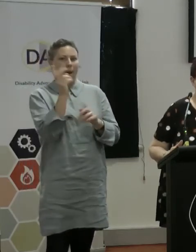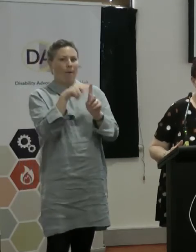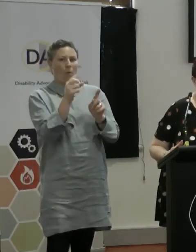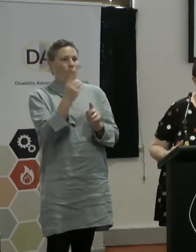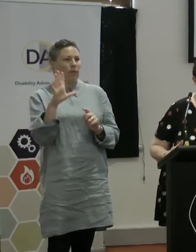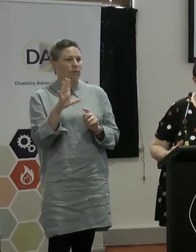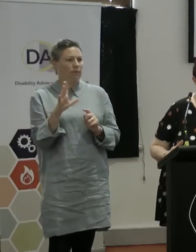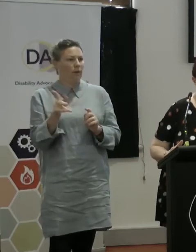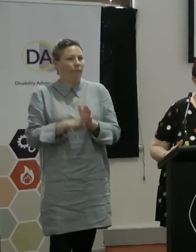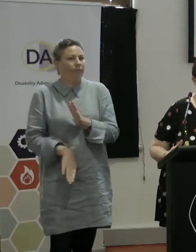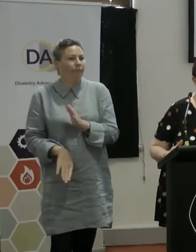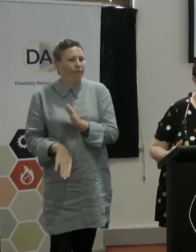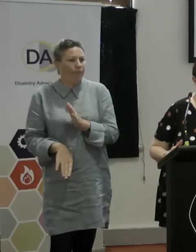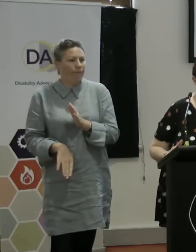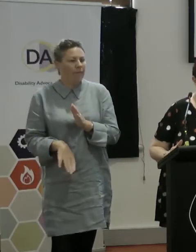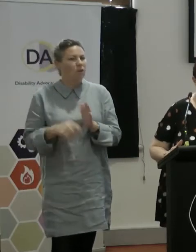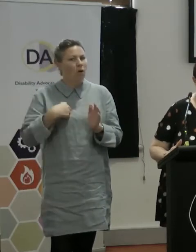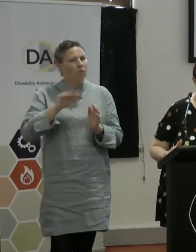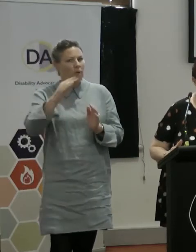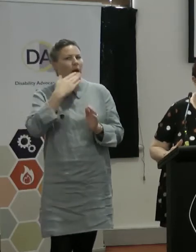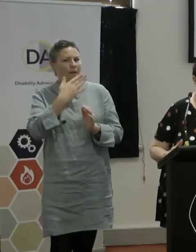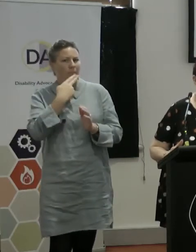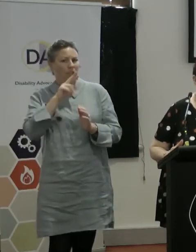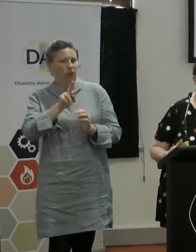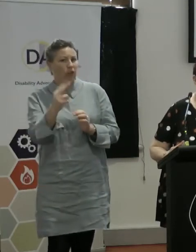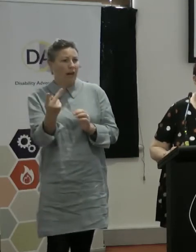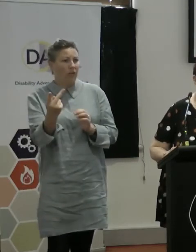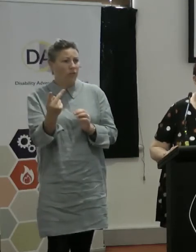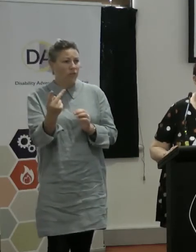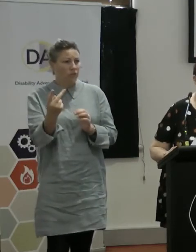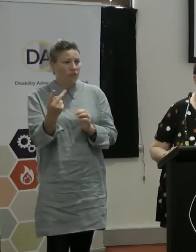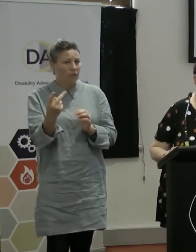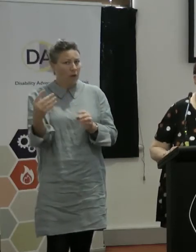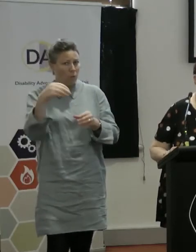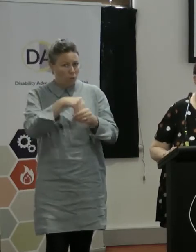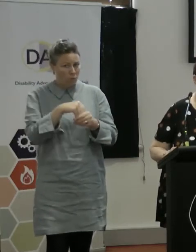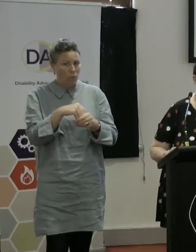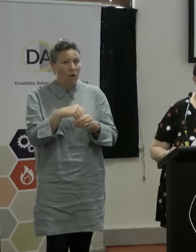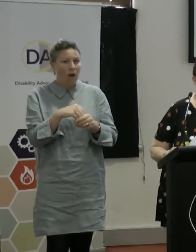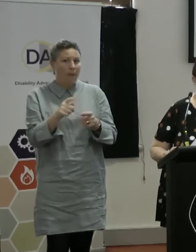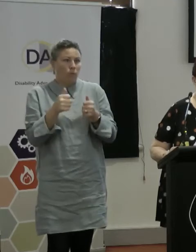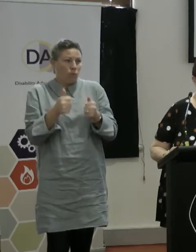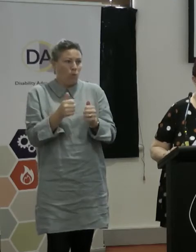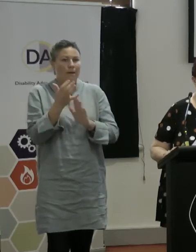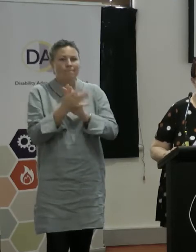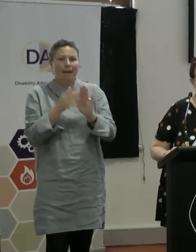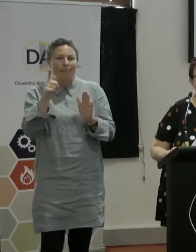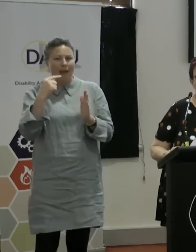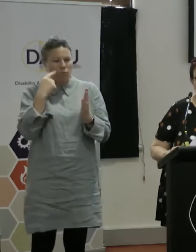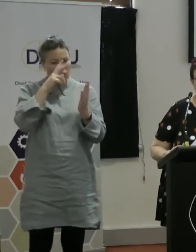we approached them and we've asked for that to be changed, and it's been an opportunity for the whole document to be reviewed.